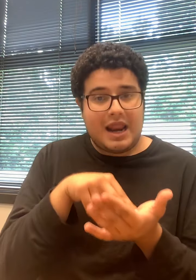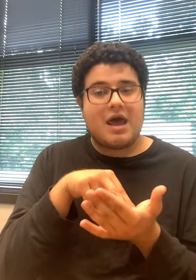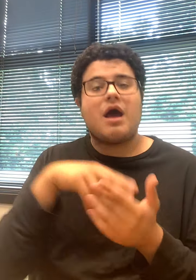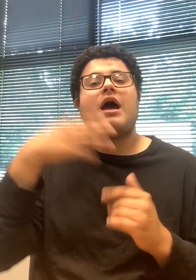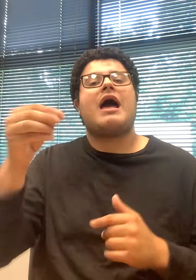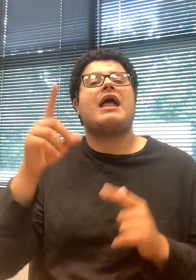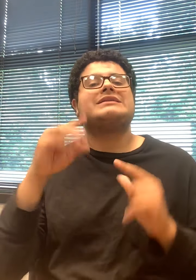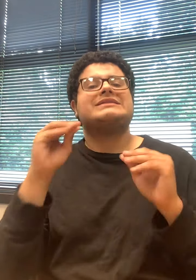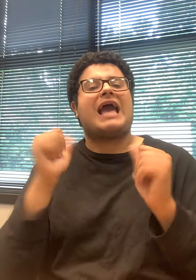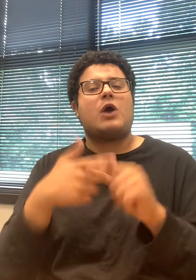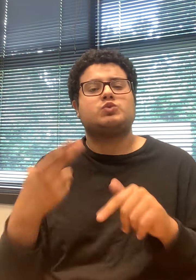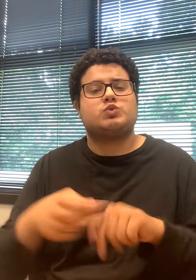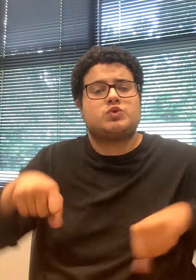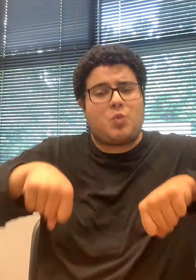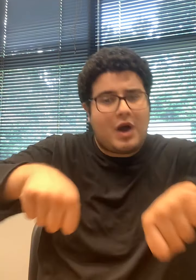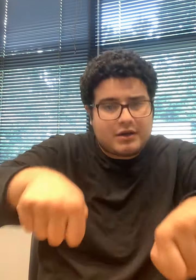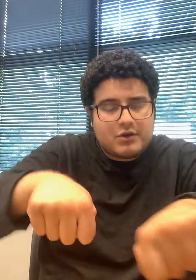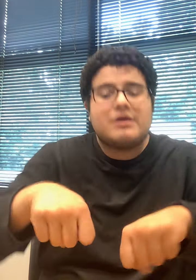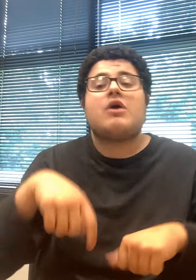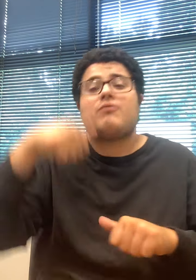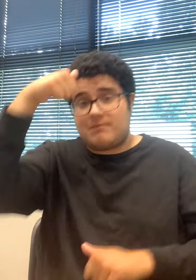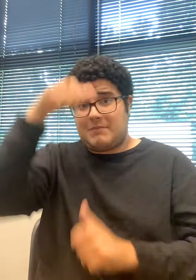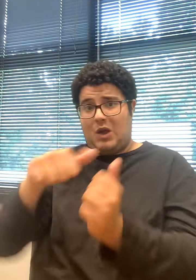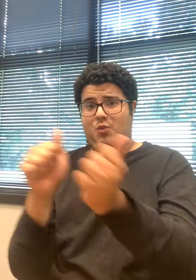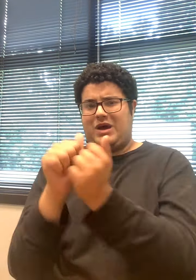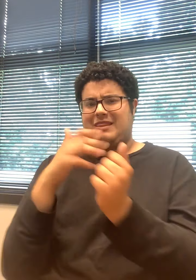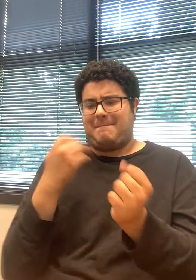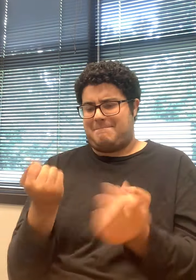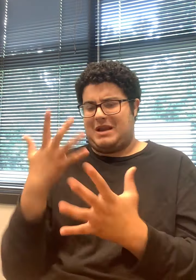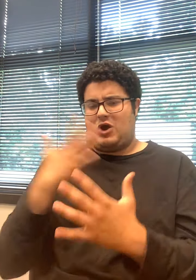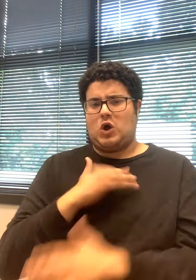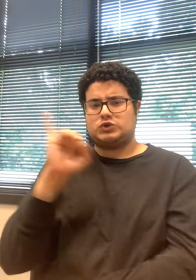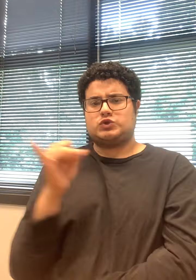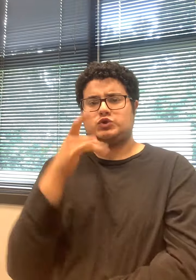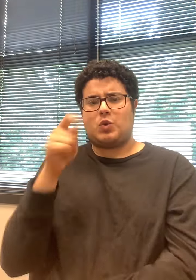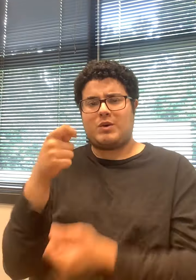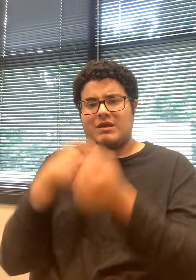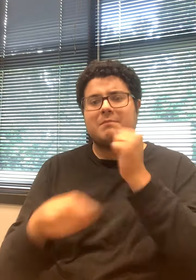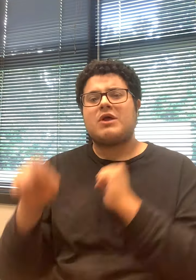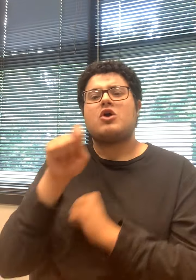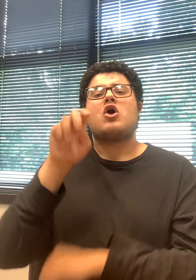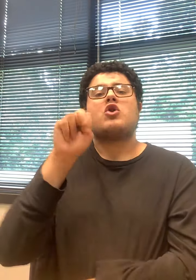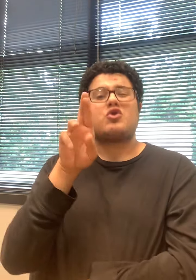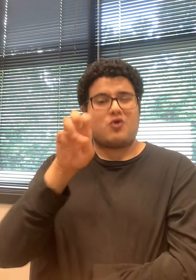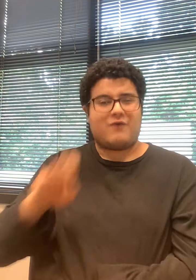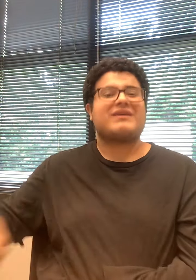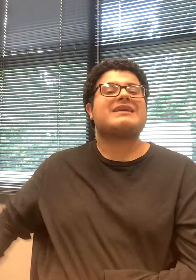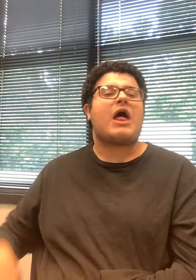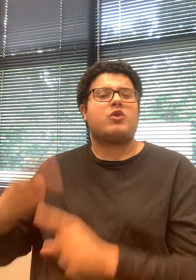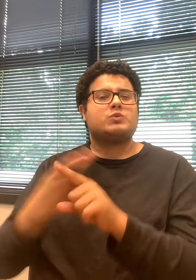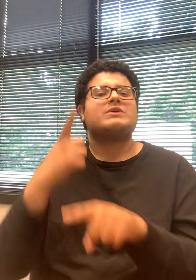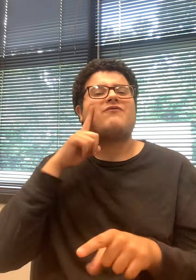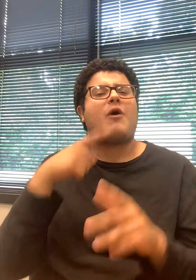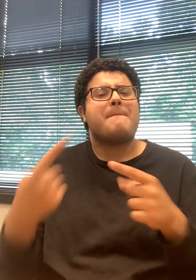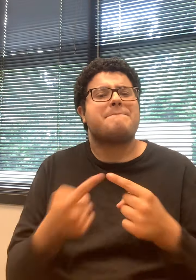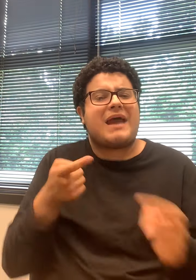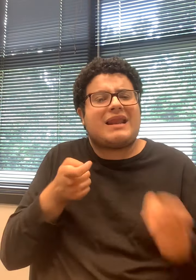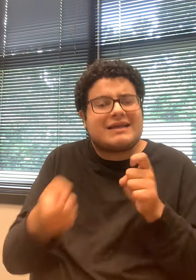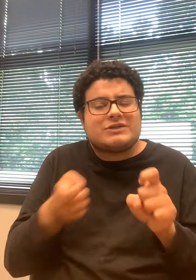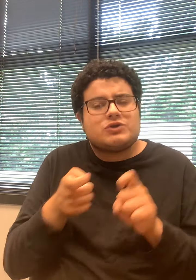walker. Remember, with many of our joint replacements, peripheral nerve catheters are used for pain control, and that means your leg muscles can